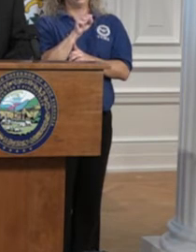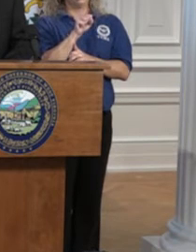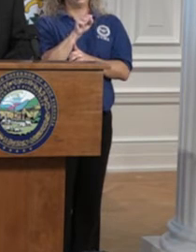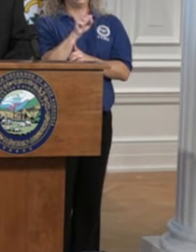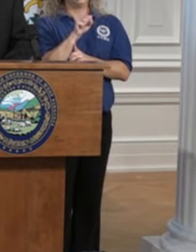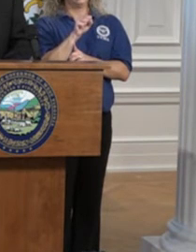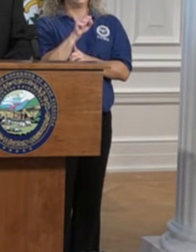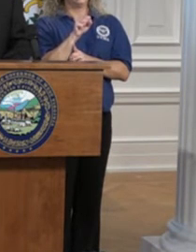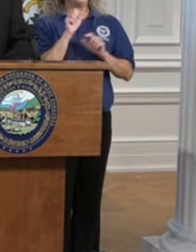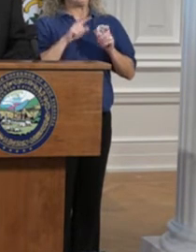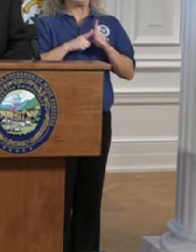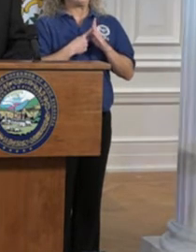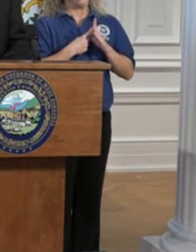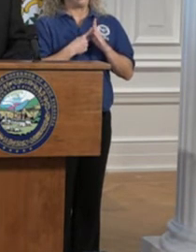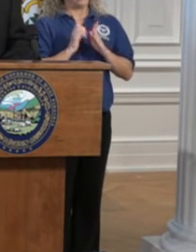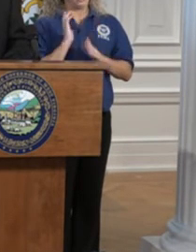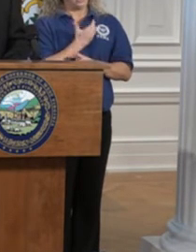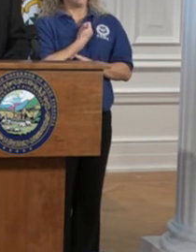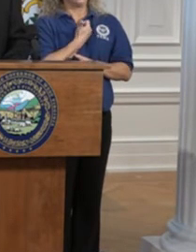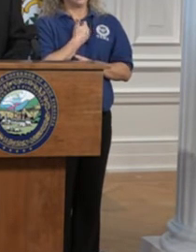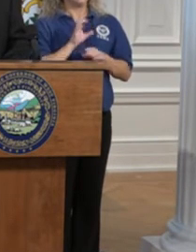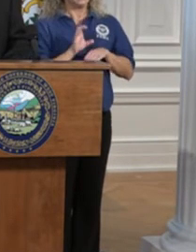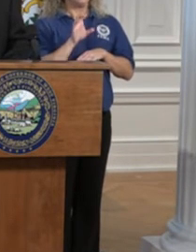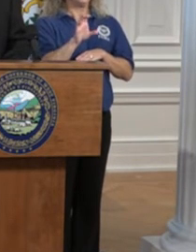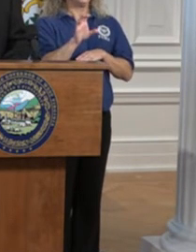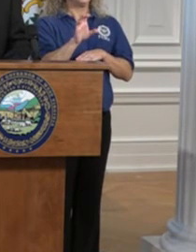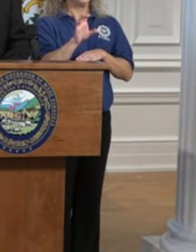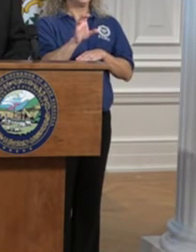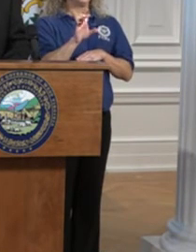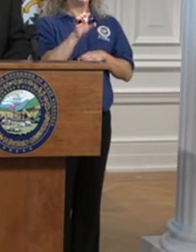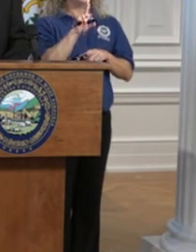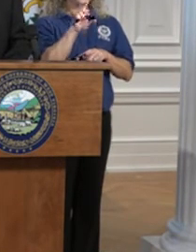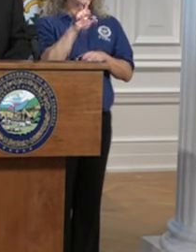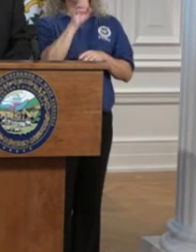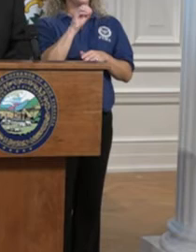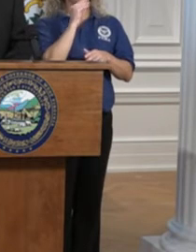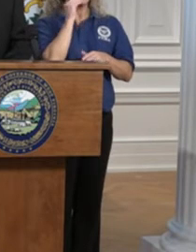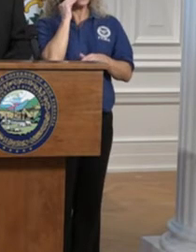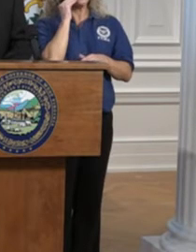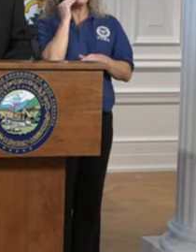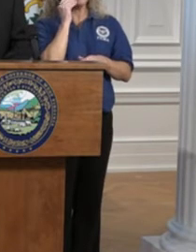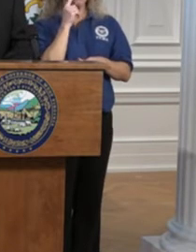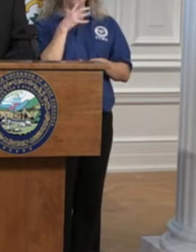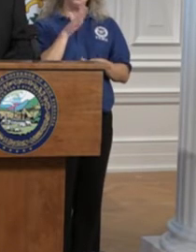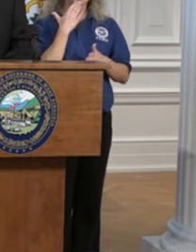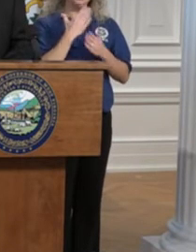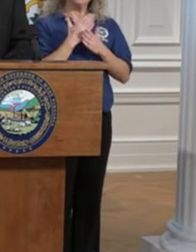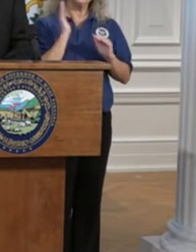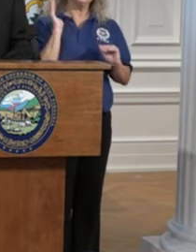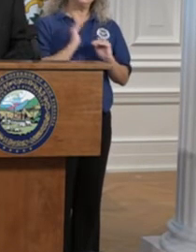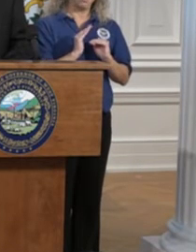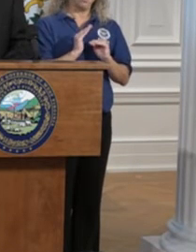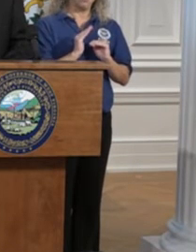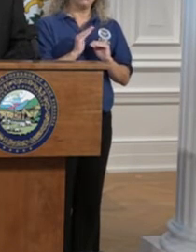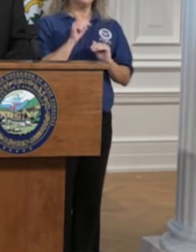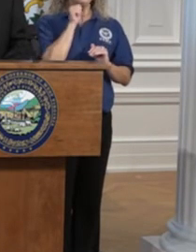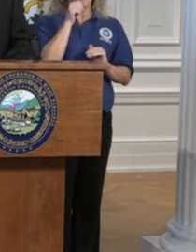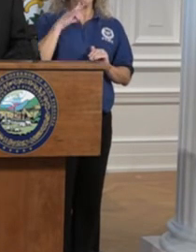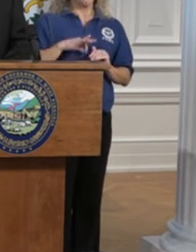can start off committing ourselves to 150 homes. That's pretty good for a small little nonprofit in